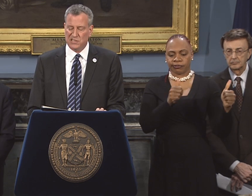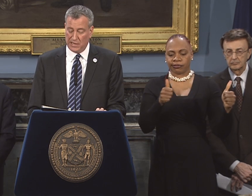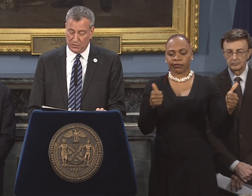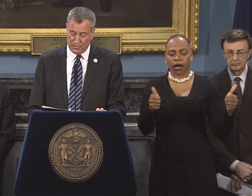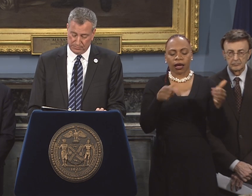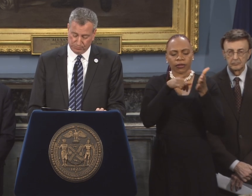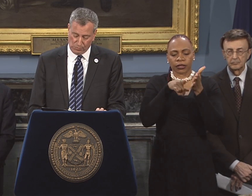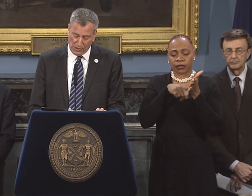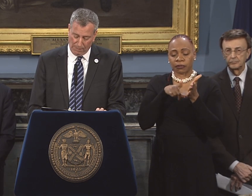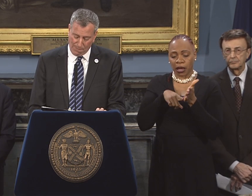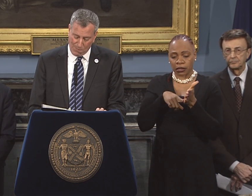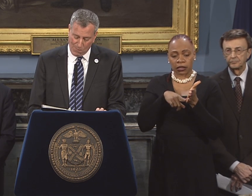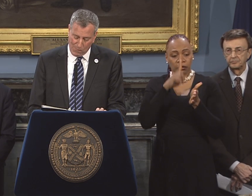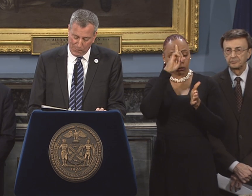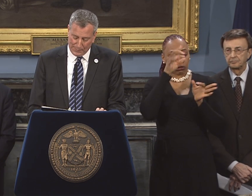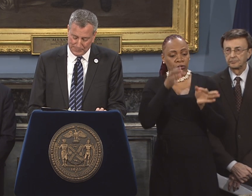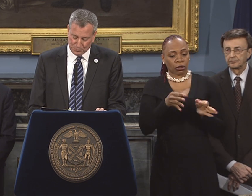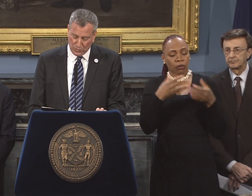determined to be sound.